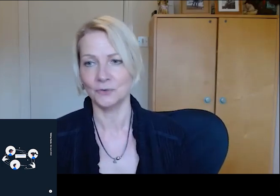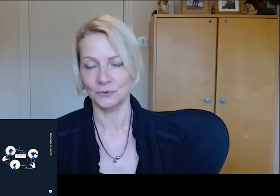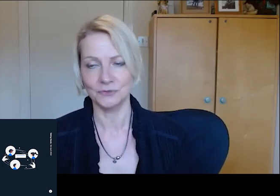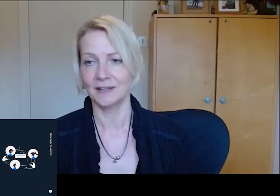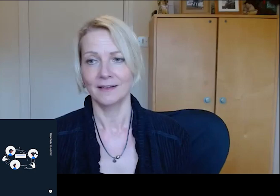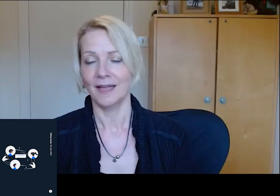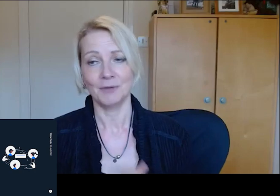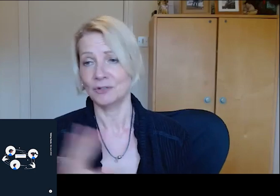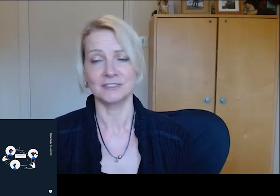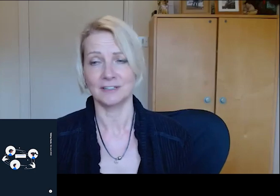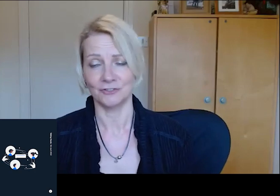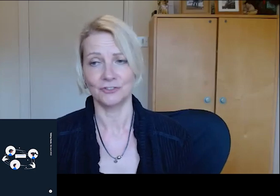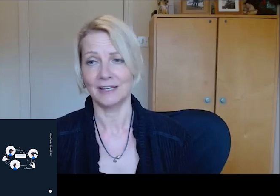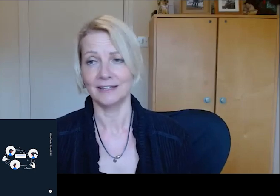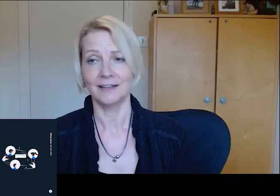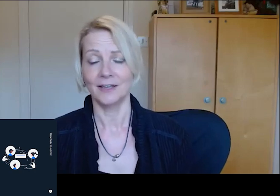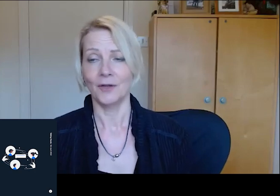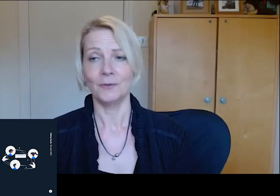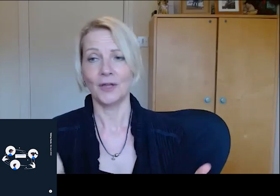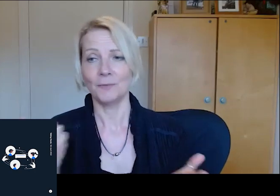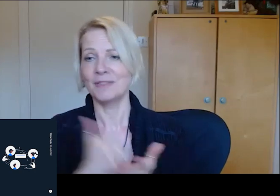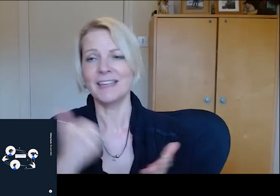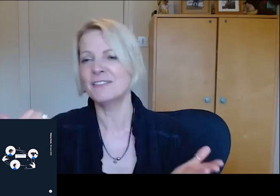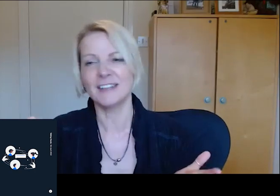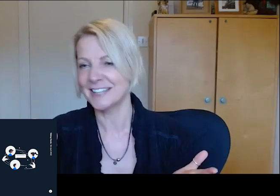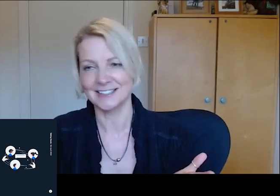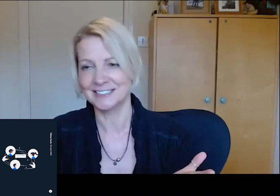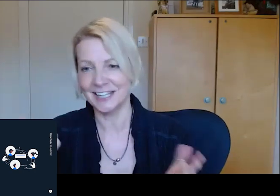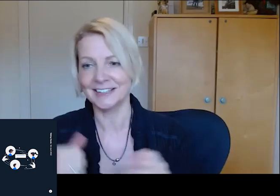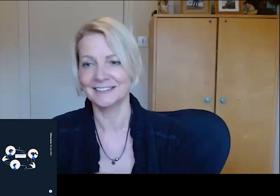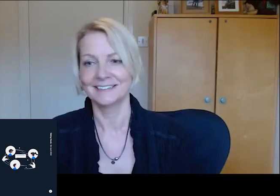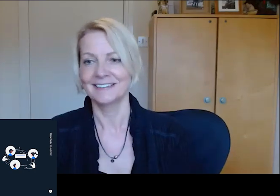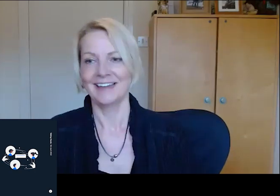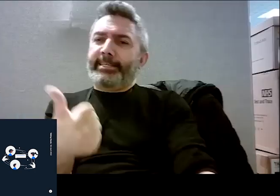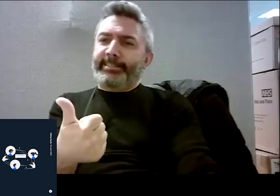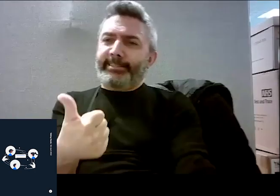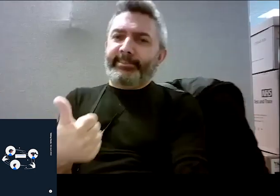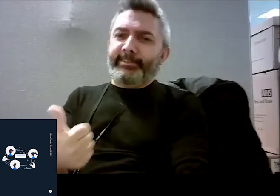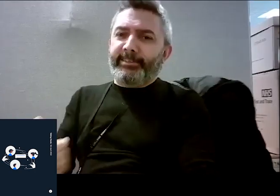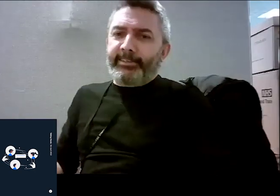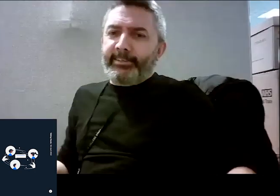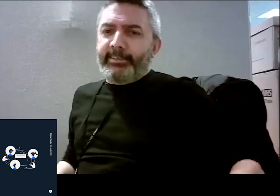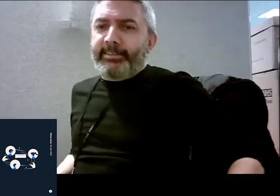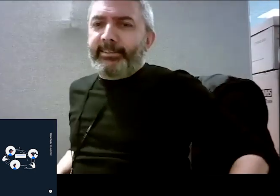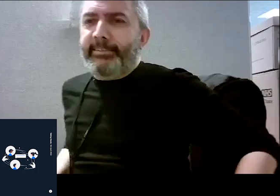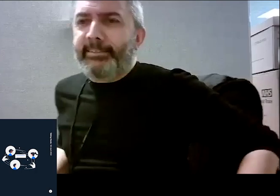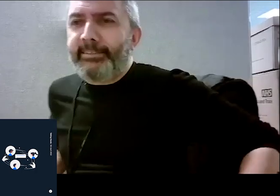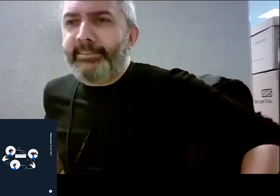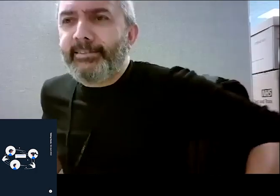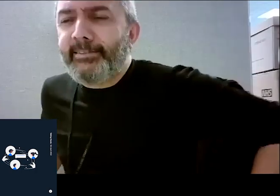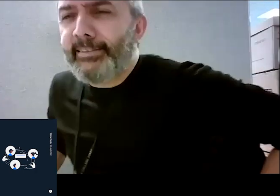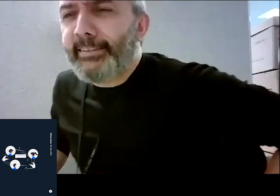schools across the country. You know, we think you're fantastic. Thank you too from us. Thank